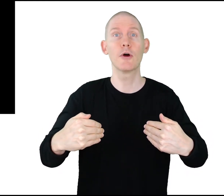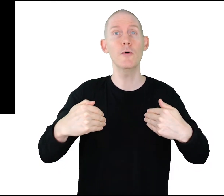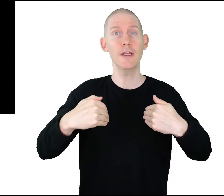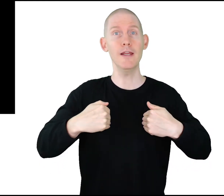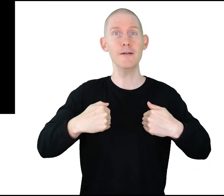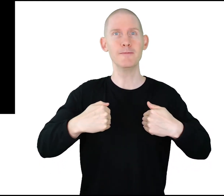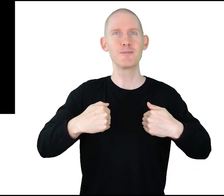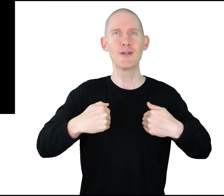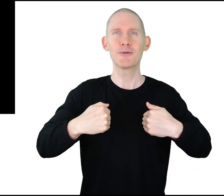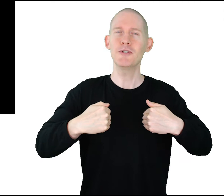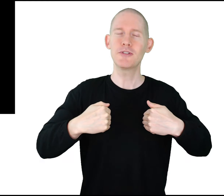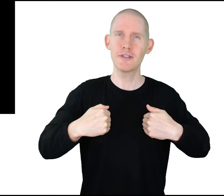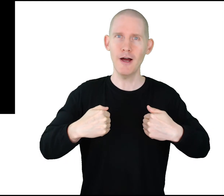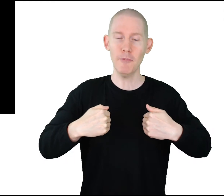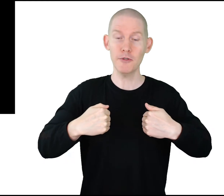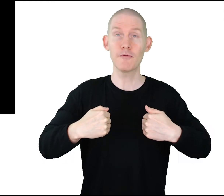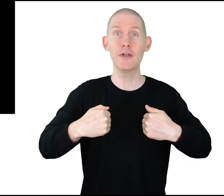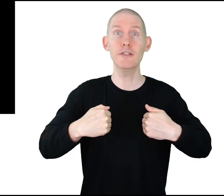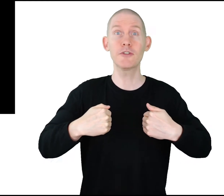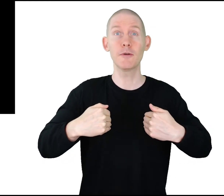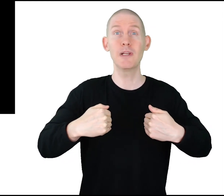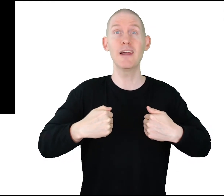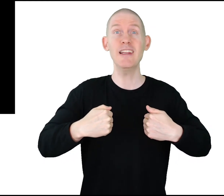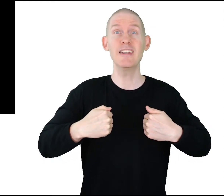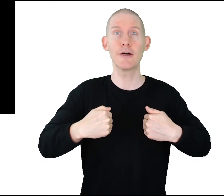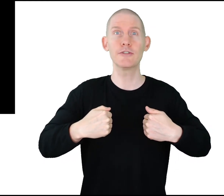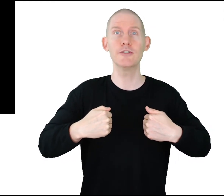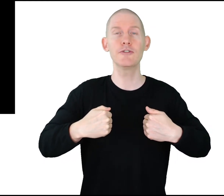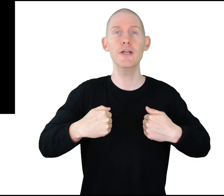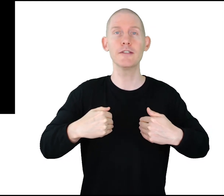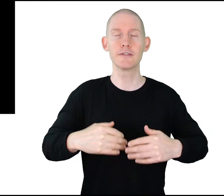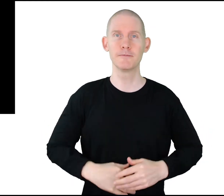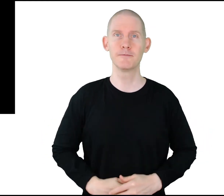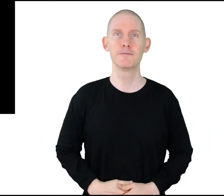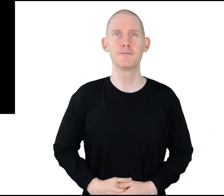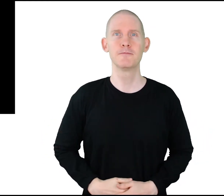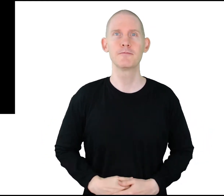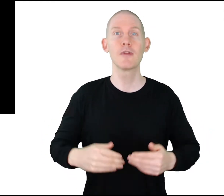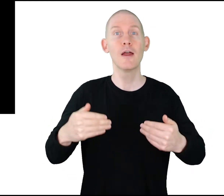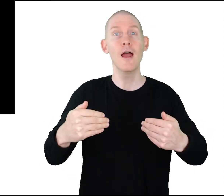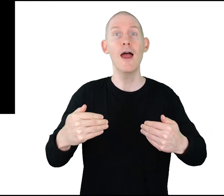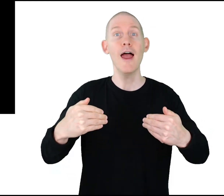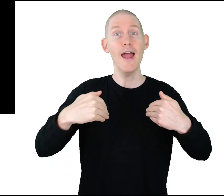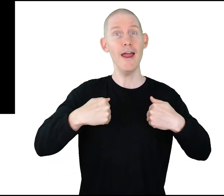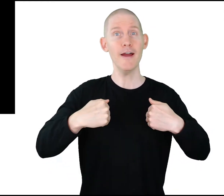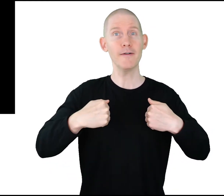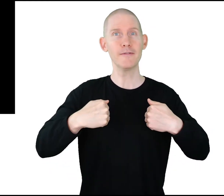go in. So when you stop, when you're finished, you're going to be lightly touching your chest. Have.